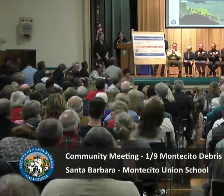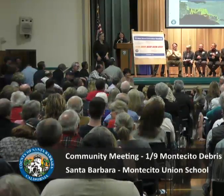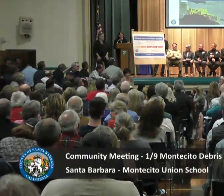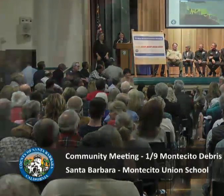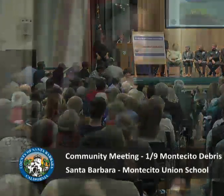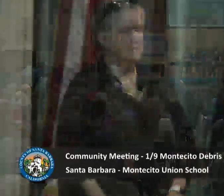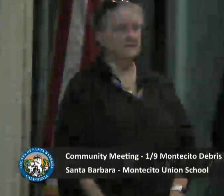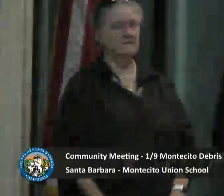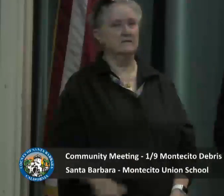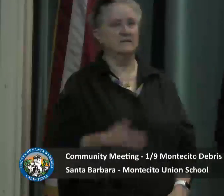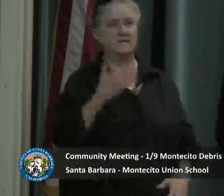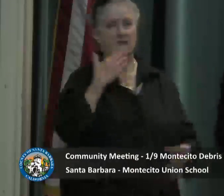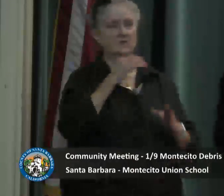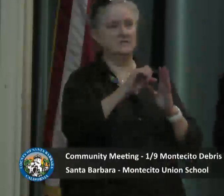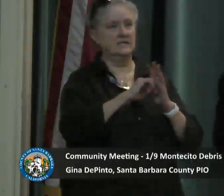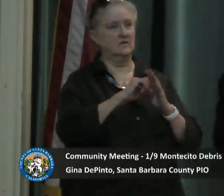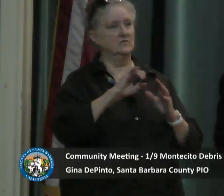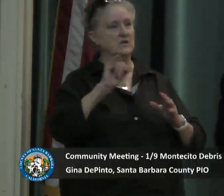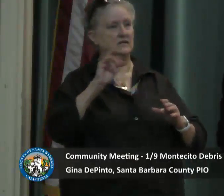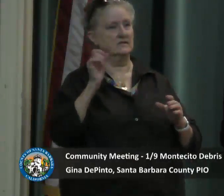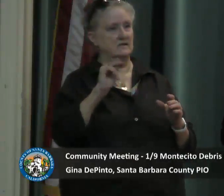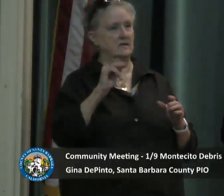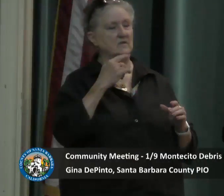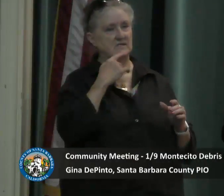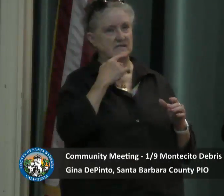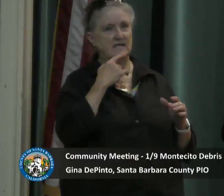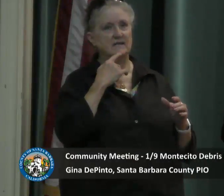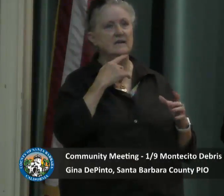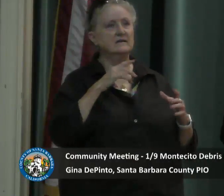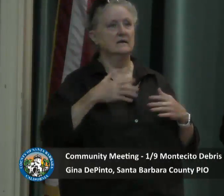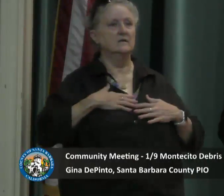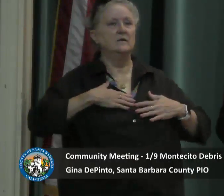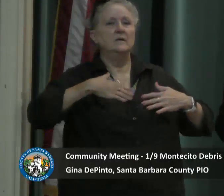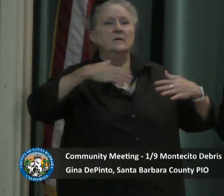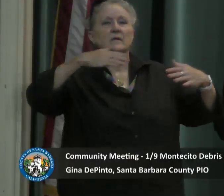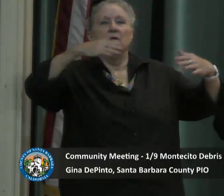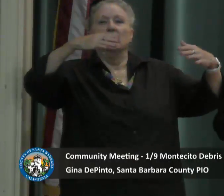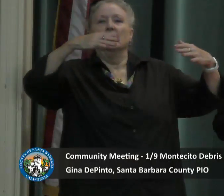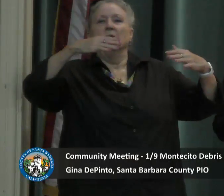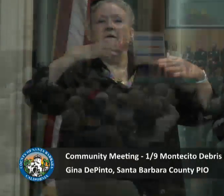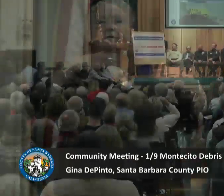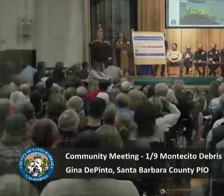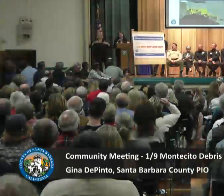Thank you, Senator Jackson. And I'm going to repeat that. Take another deep breath.